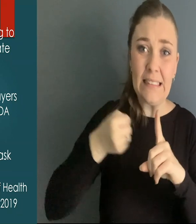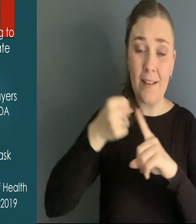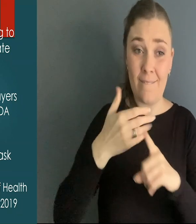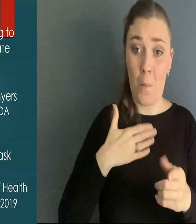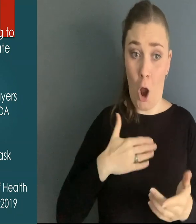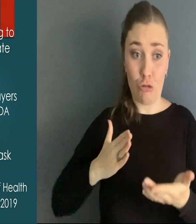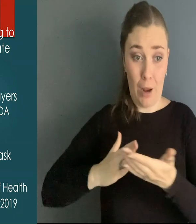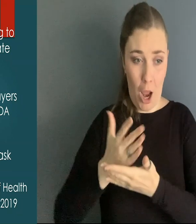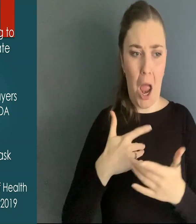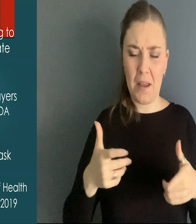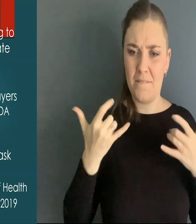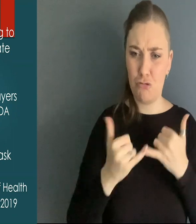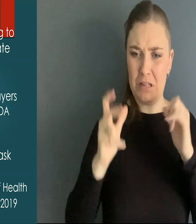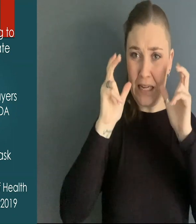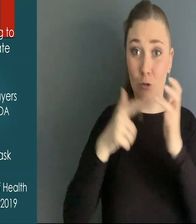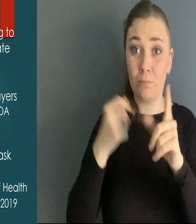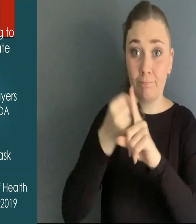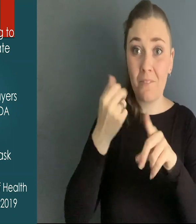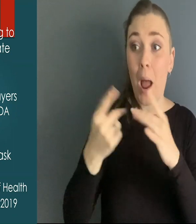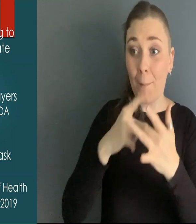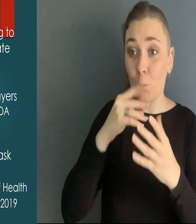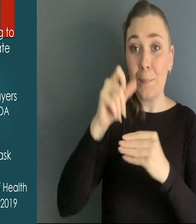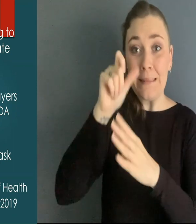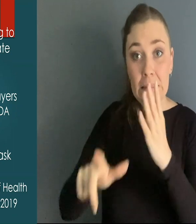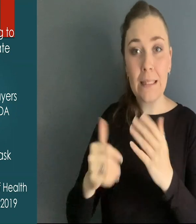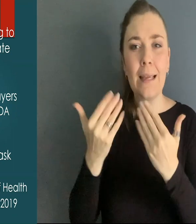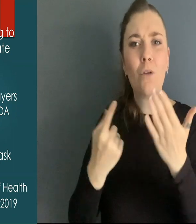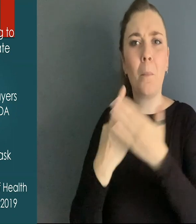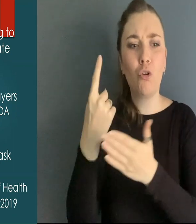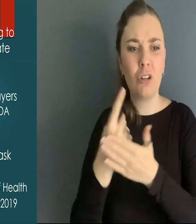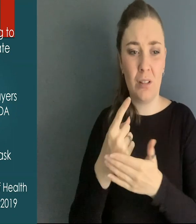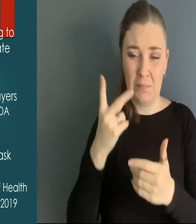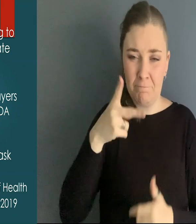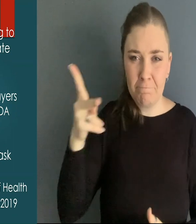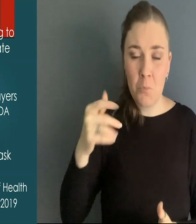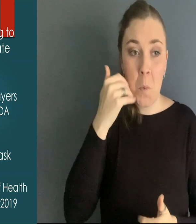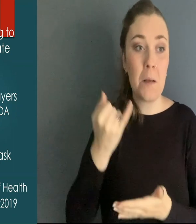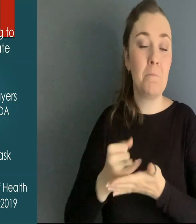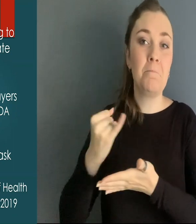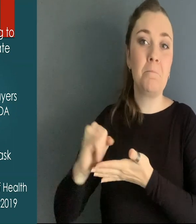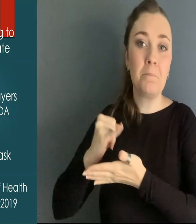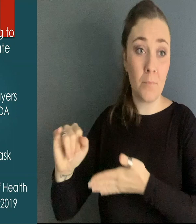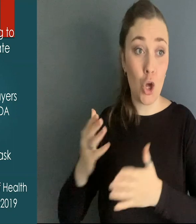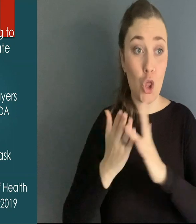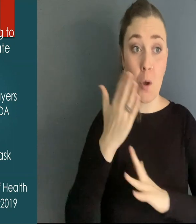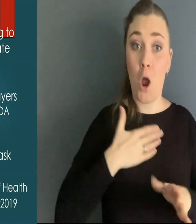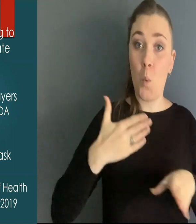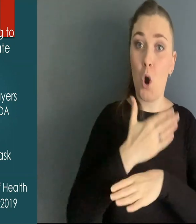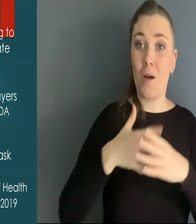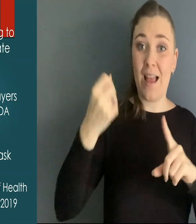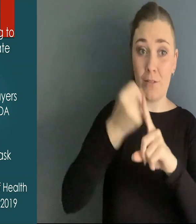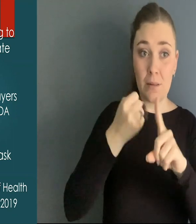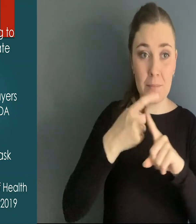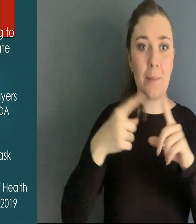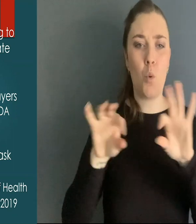for other people with disability to give them opportunities which are routinely denied through the work of my advocates as well as